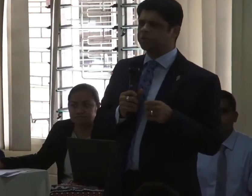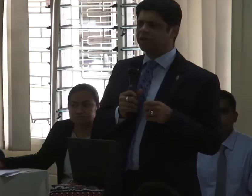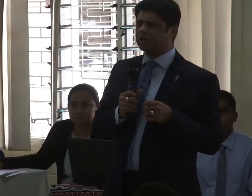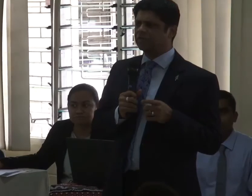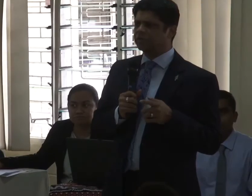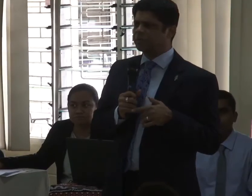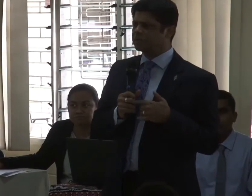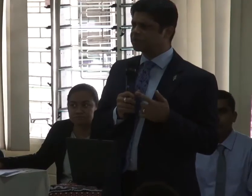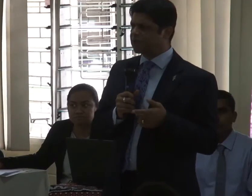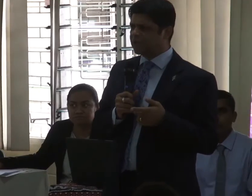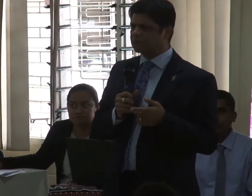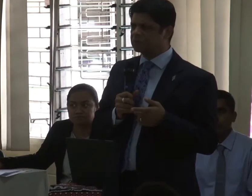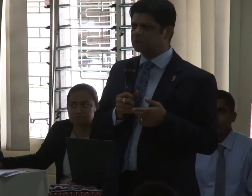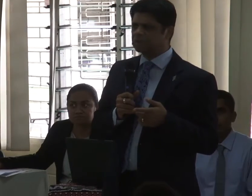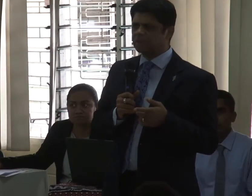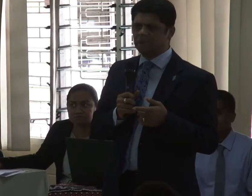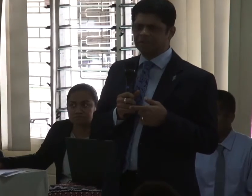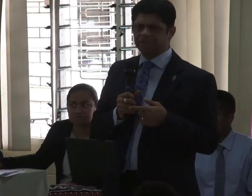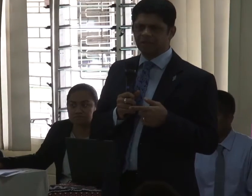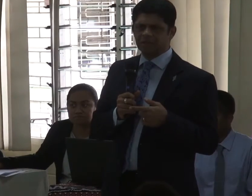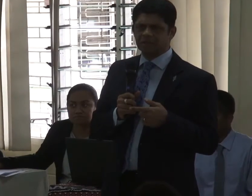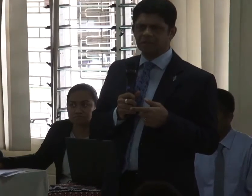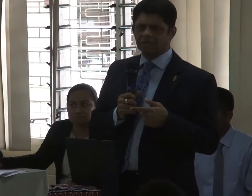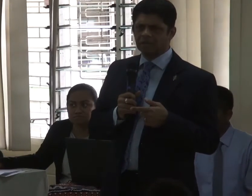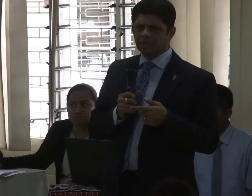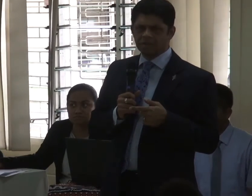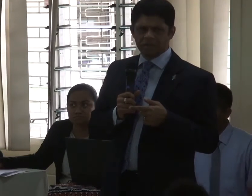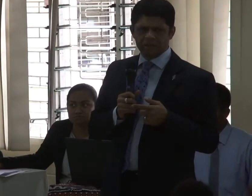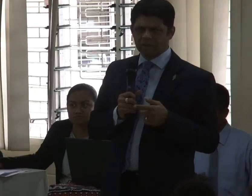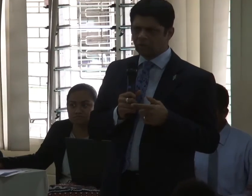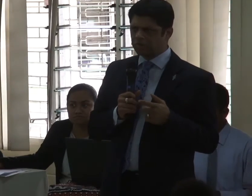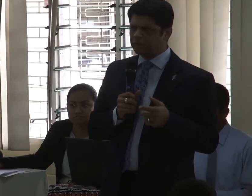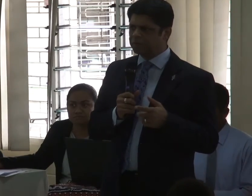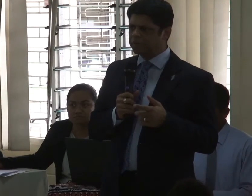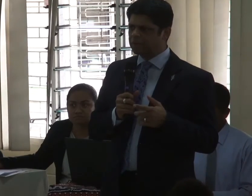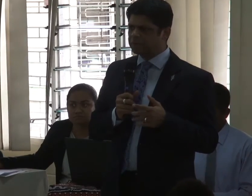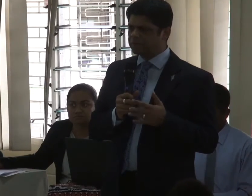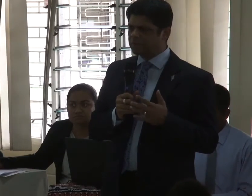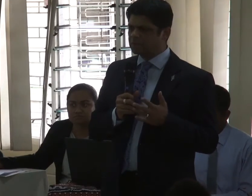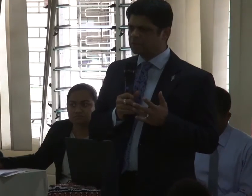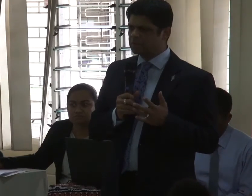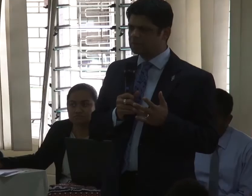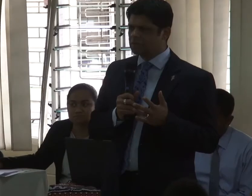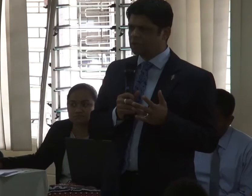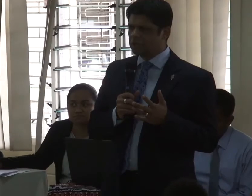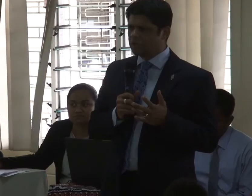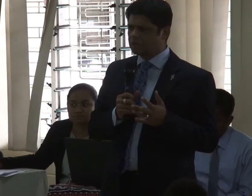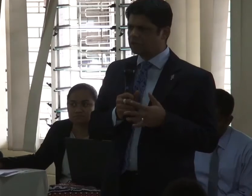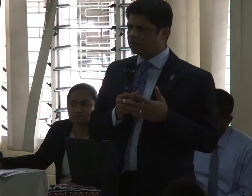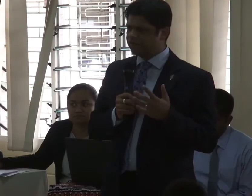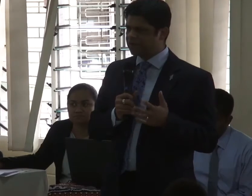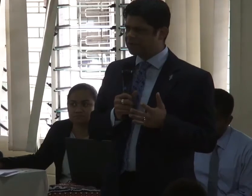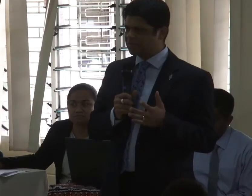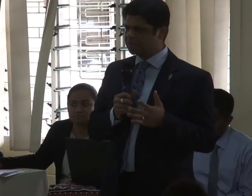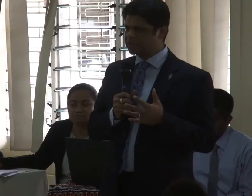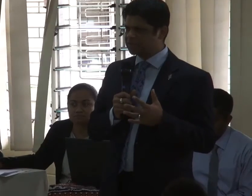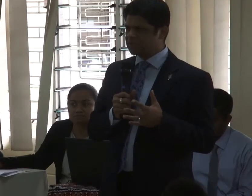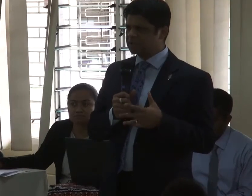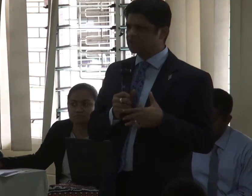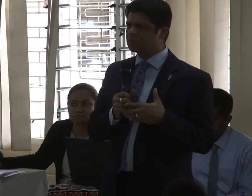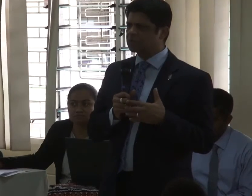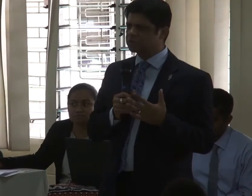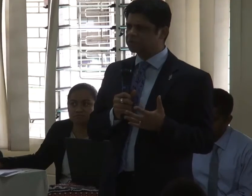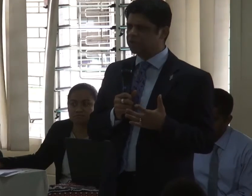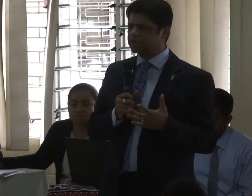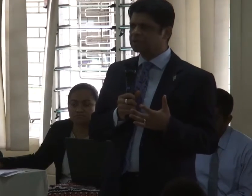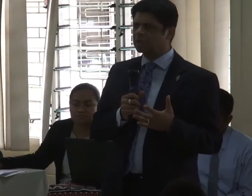They had training for people who sign language last year. And they did quite a few people who were family members,